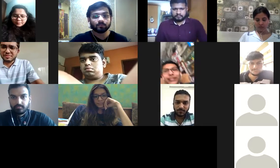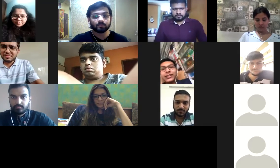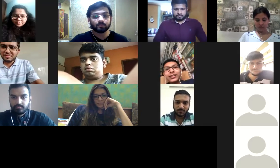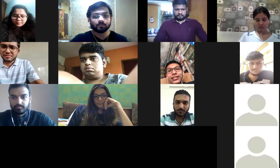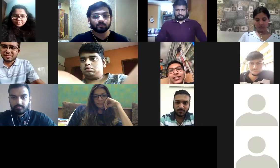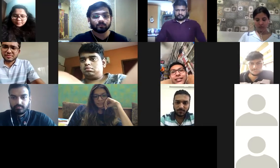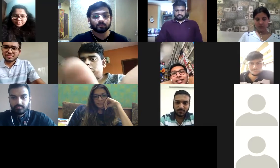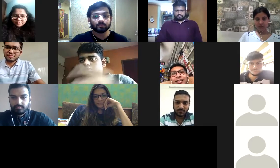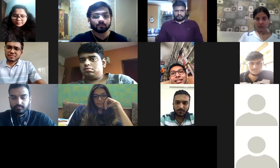Okay.